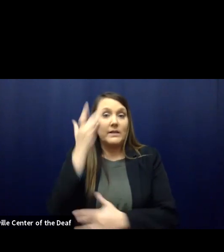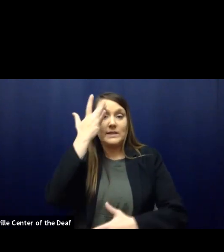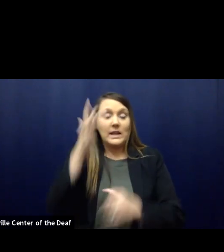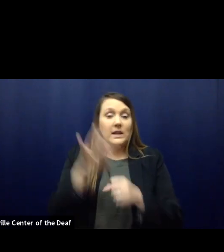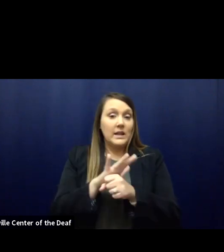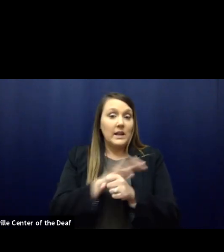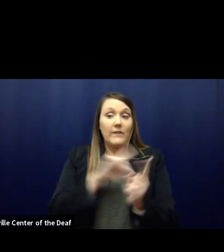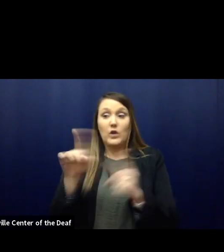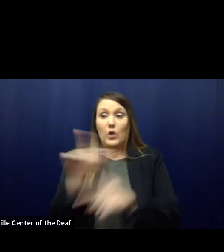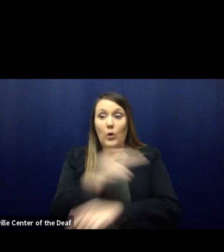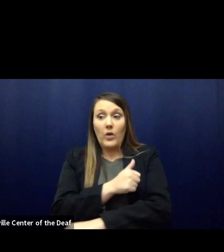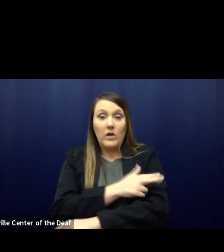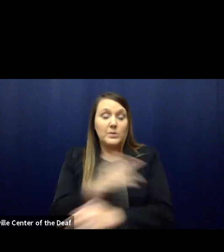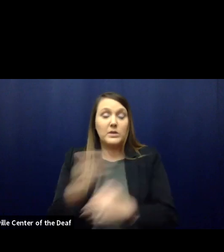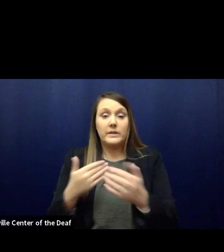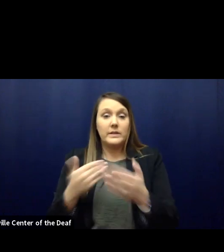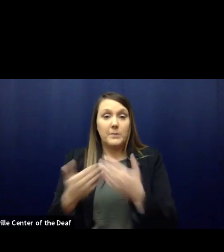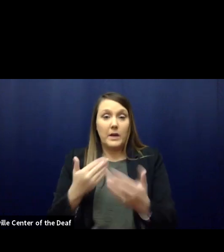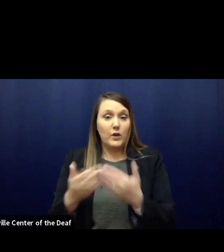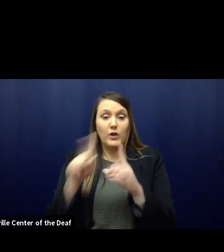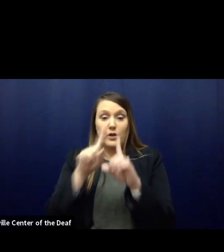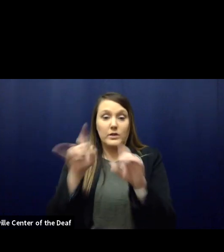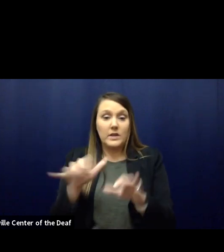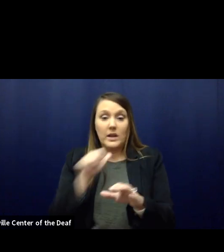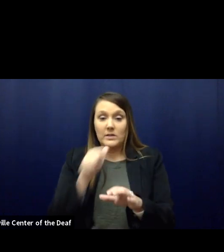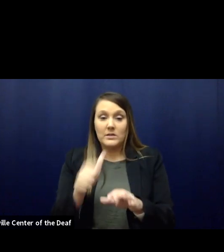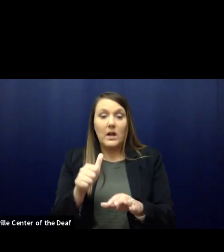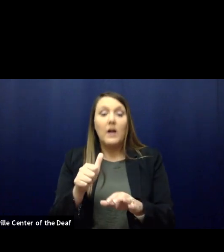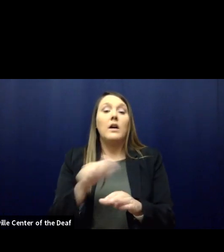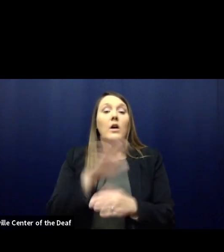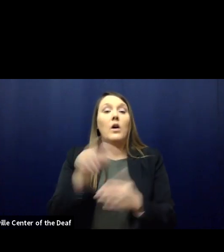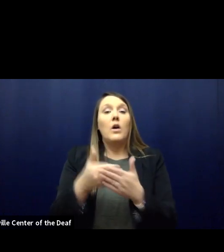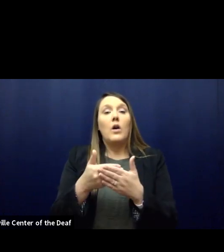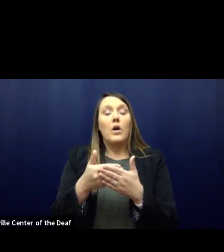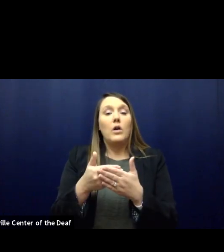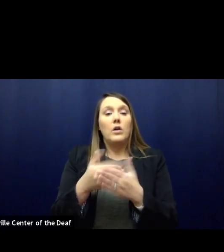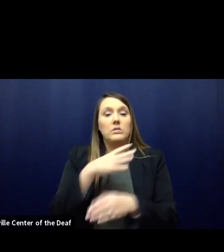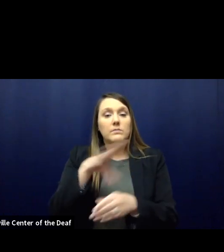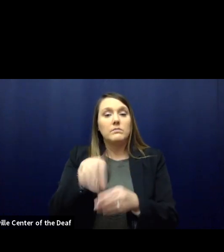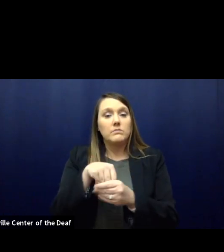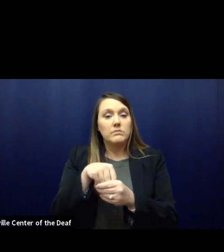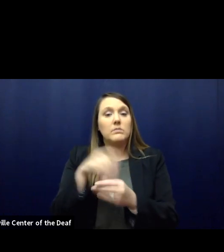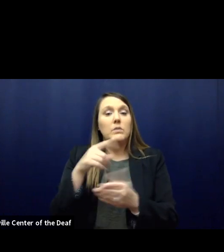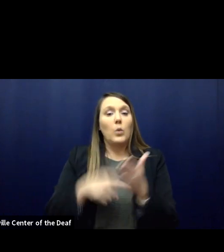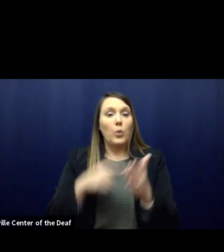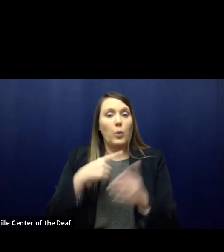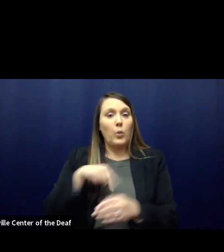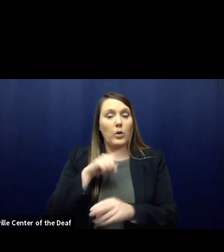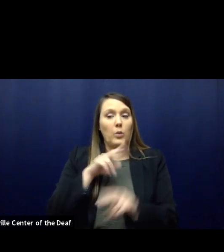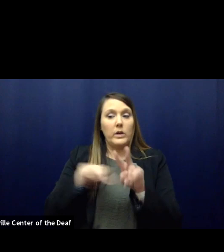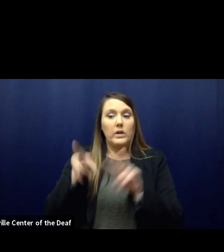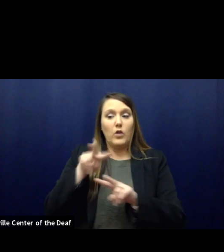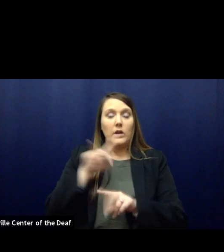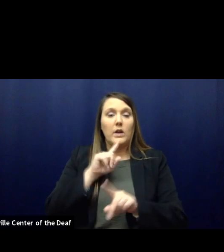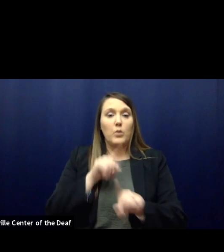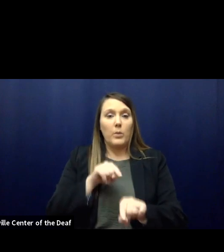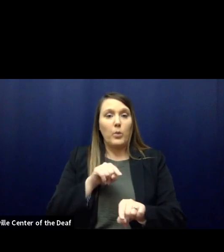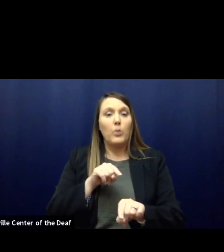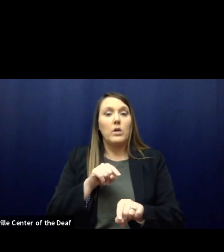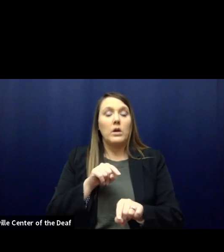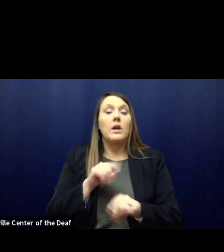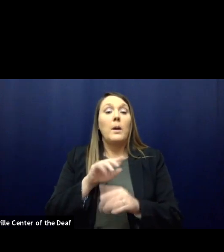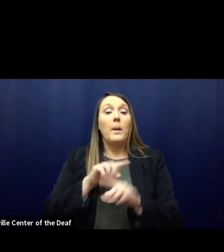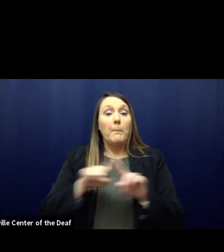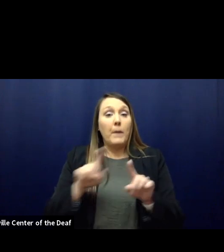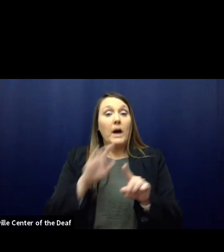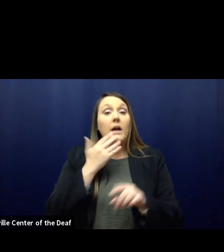you're going to be in the hospital either way. All of that plays a role into what we look at and report on. But our colors are